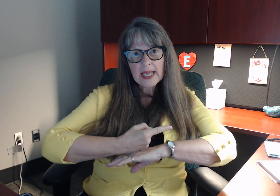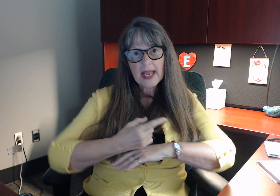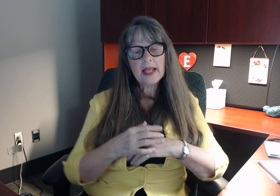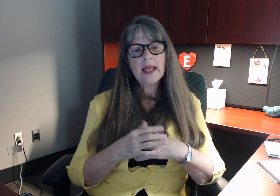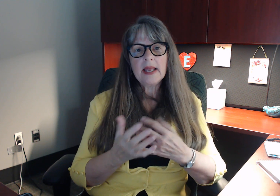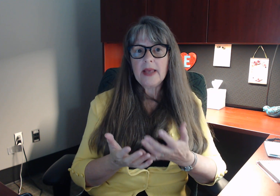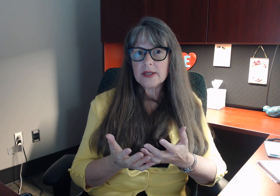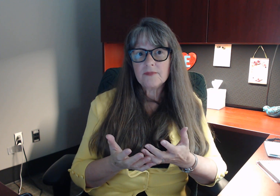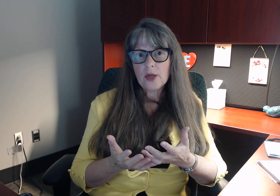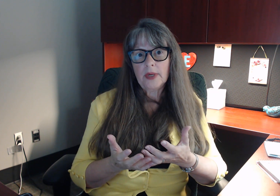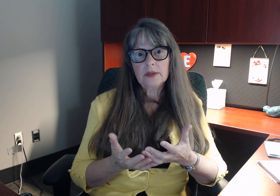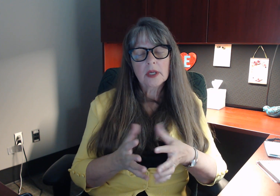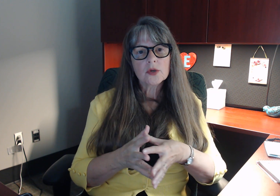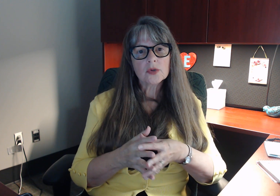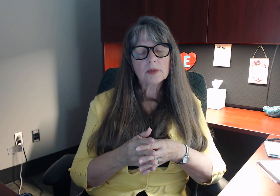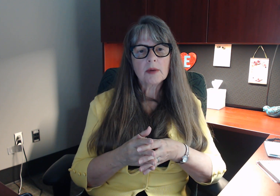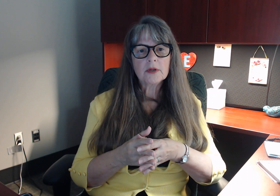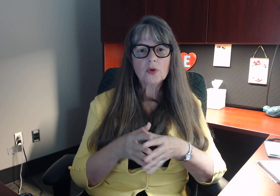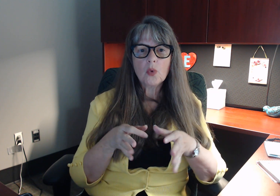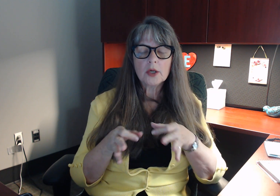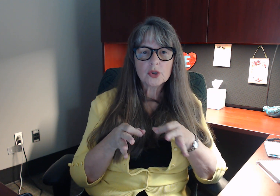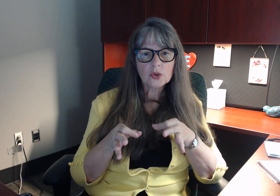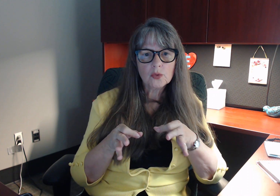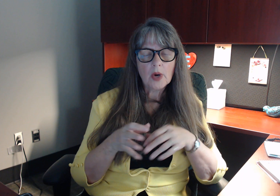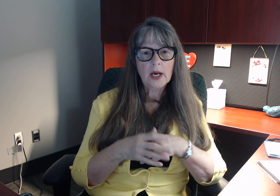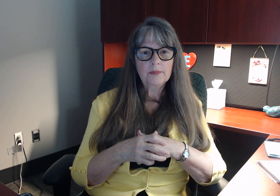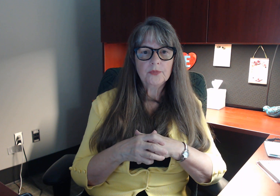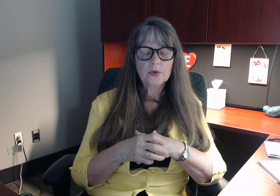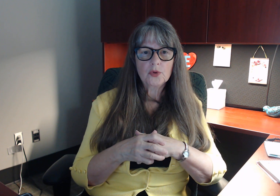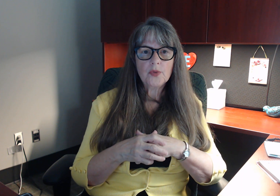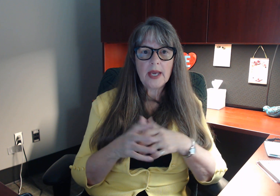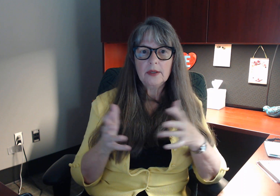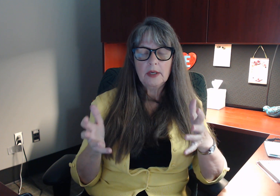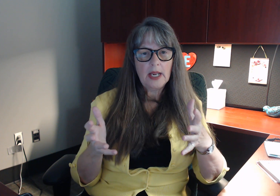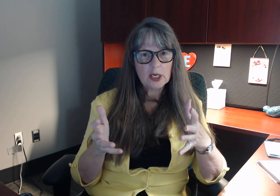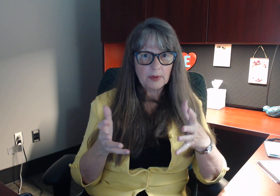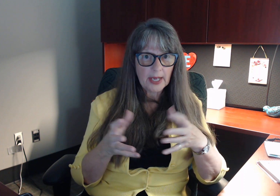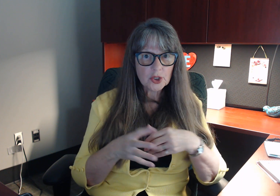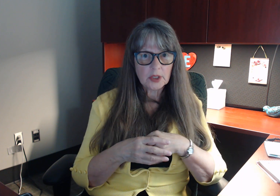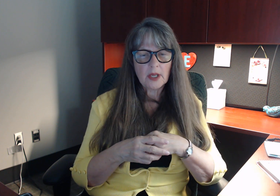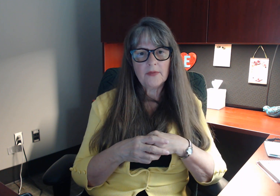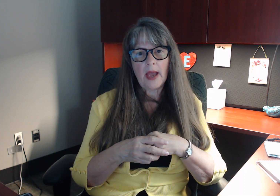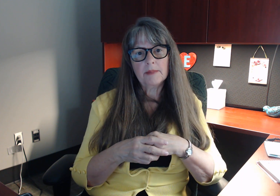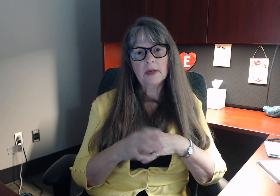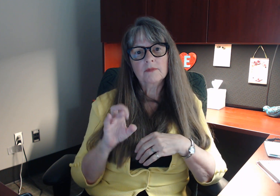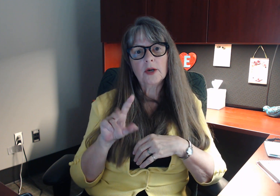day. That is a veteran. So sometimes if you want to do that explanation of that